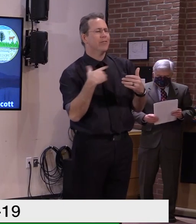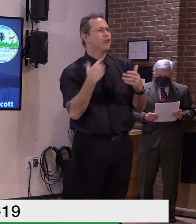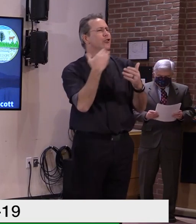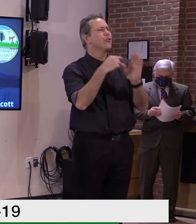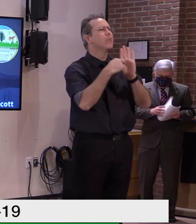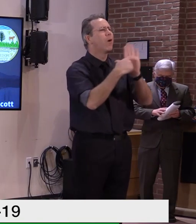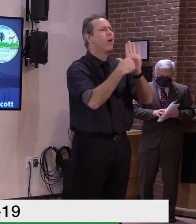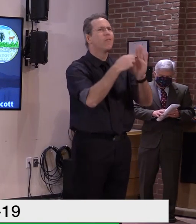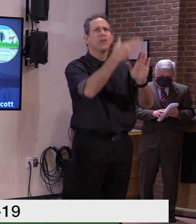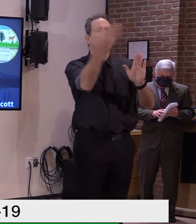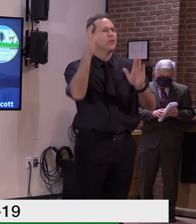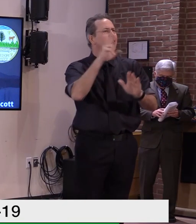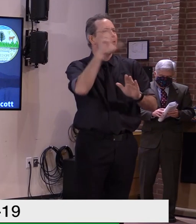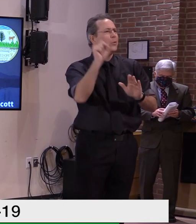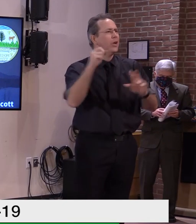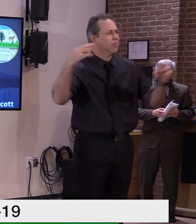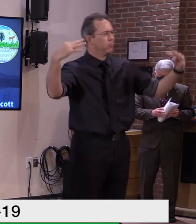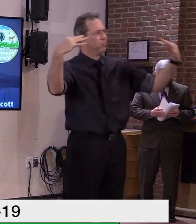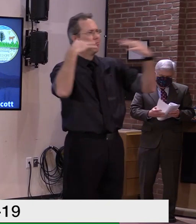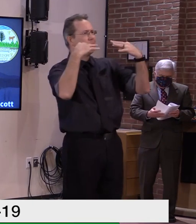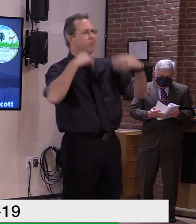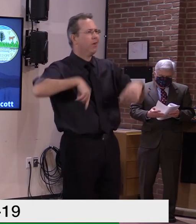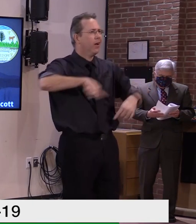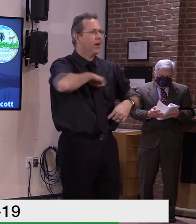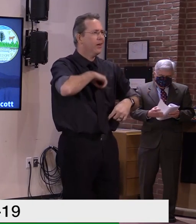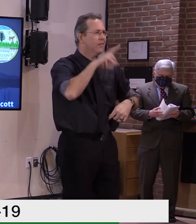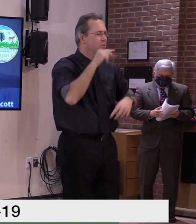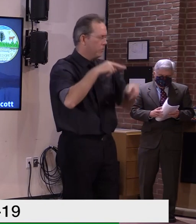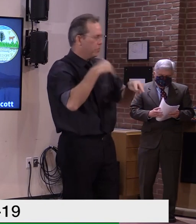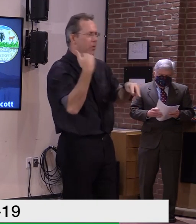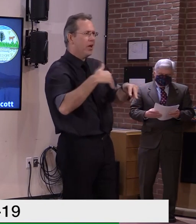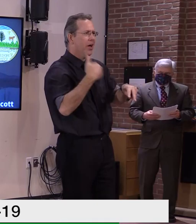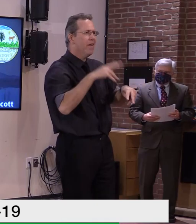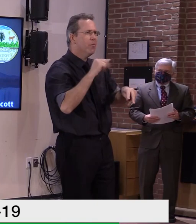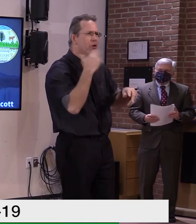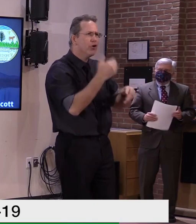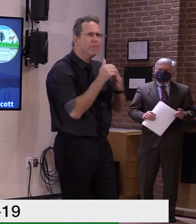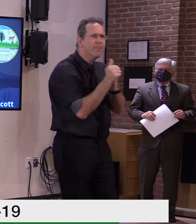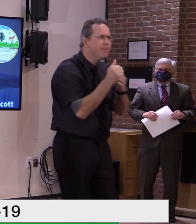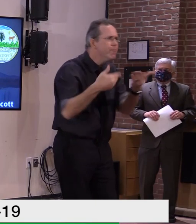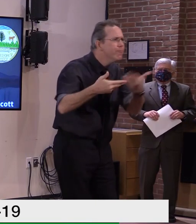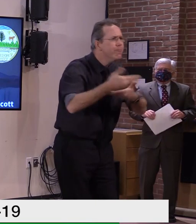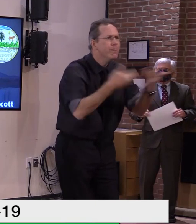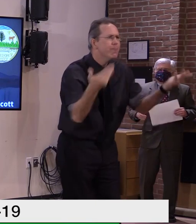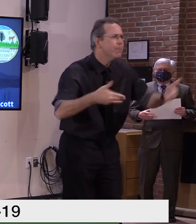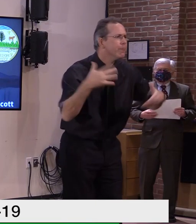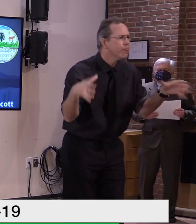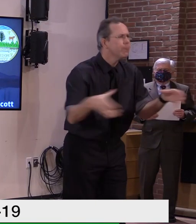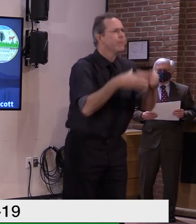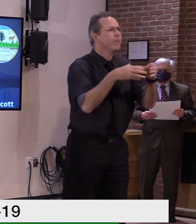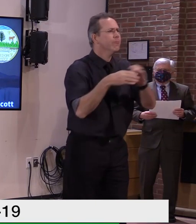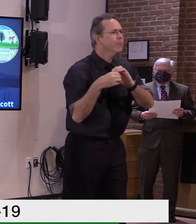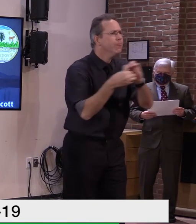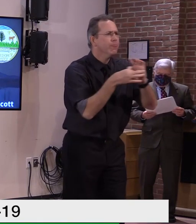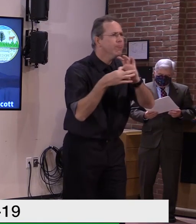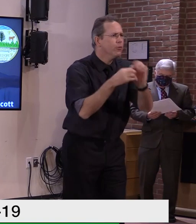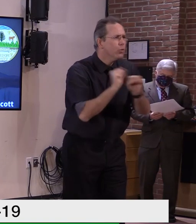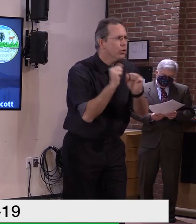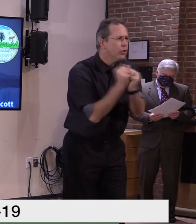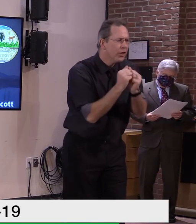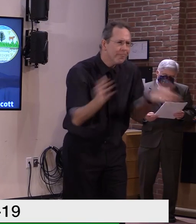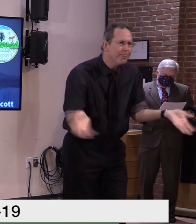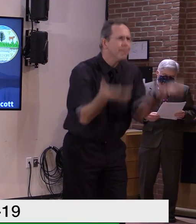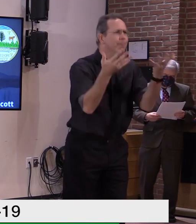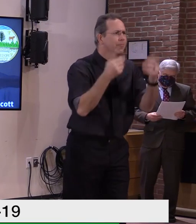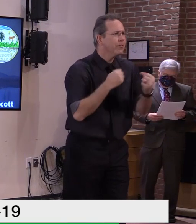I hope you celebrate the end of 2020 safely and responsibly and adhere to our health guidance.